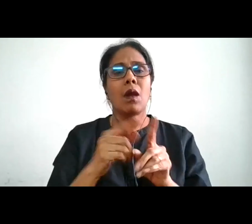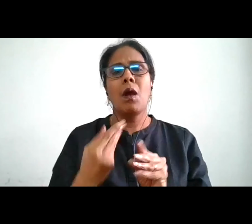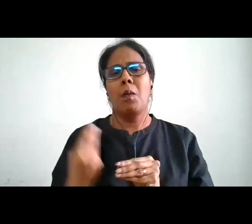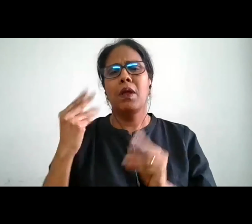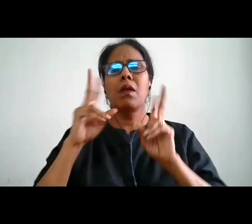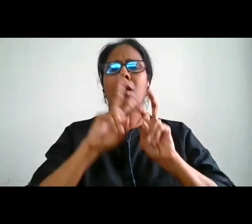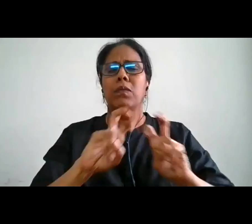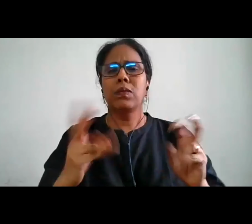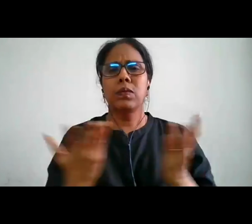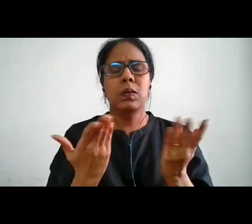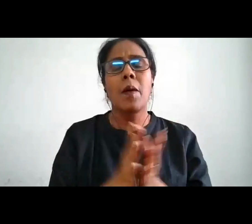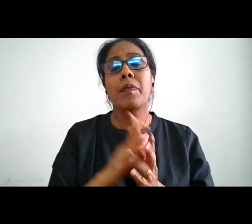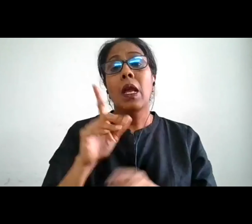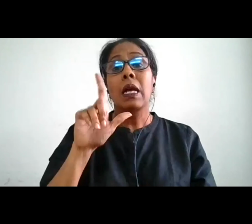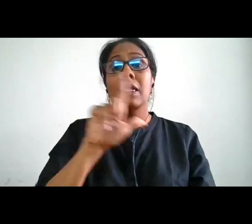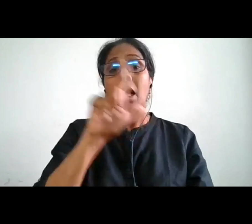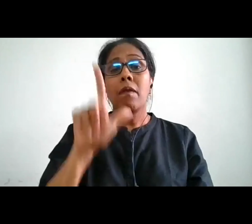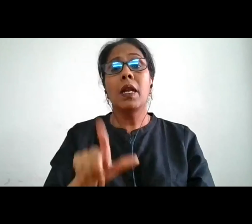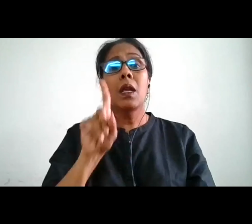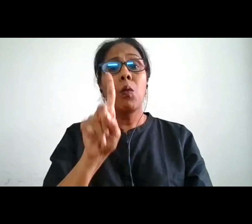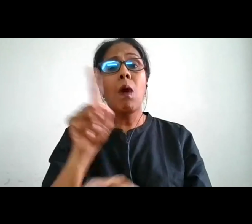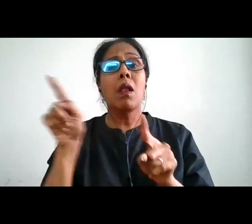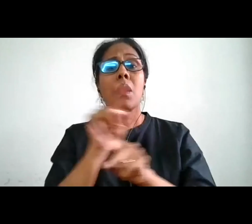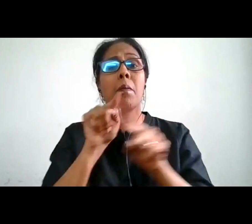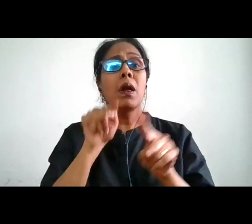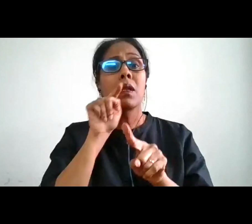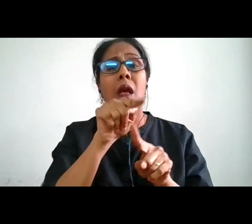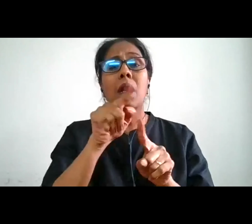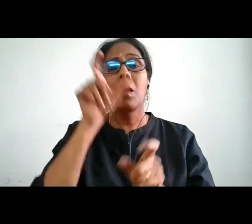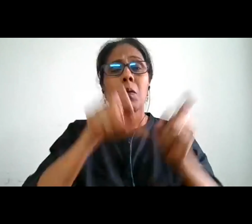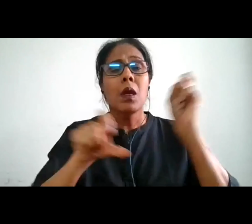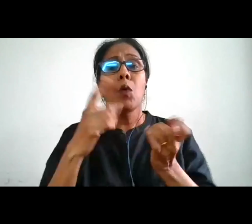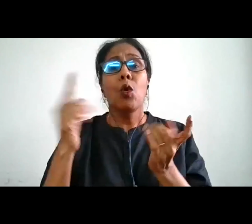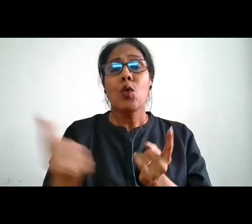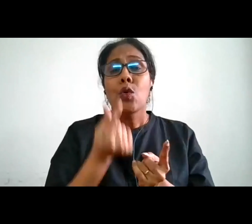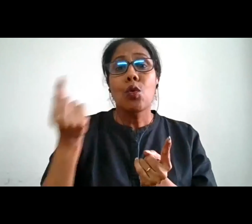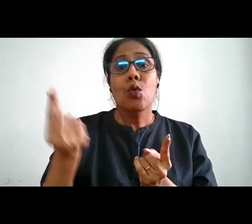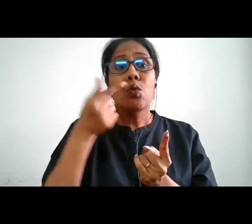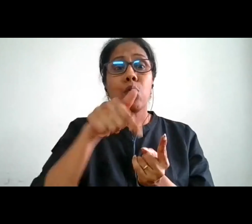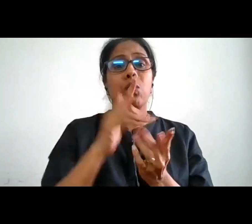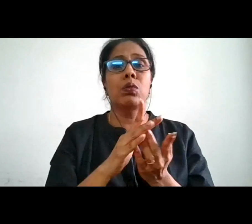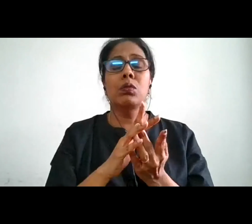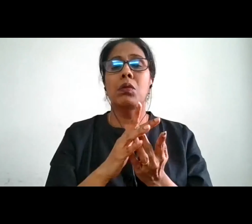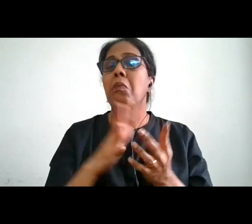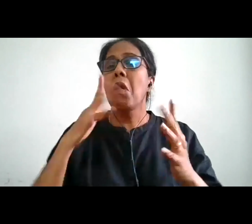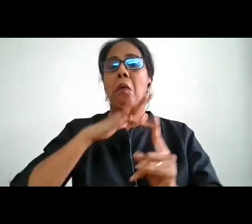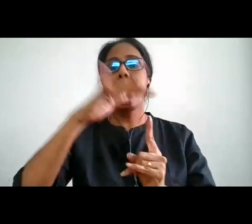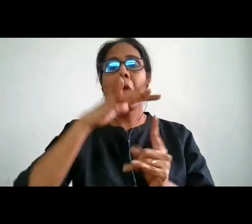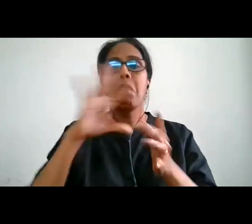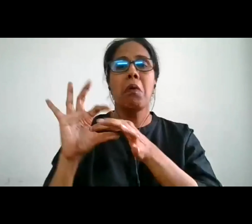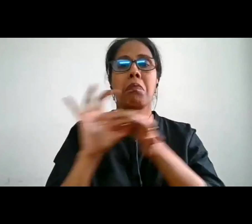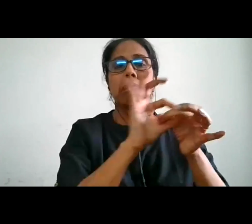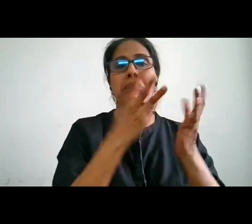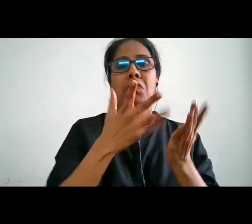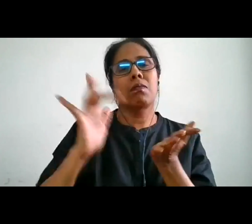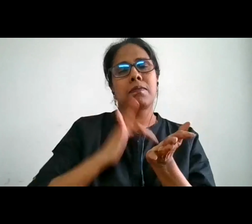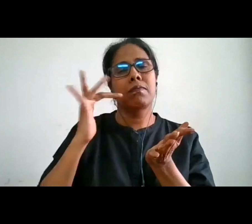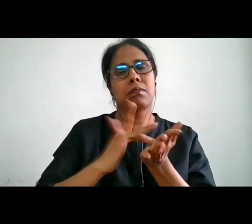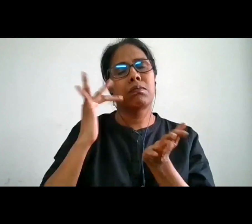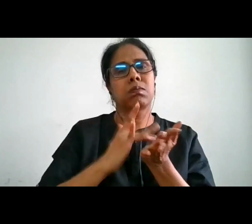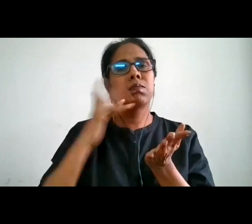mobile traffic on smartphones happens over Wi-Fi, which speaks volumes of the simplicity and user acceptance of Wi-Fi technology,